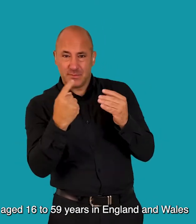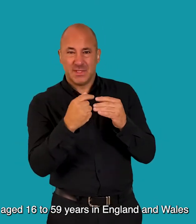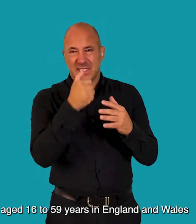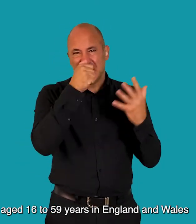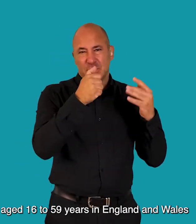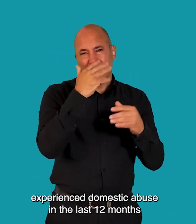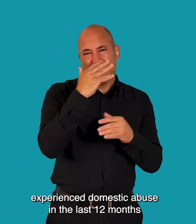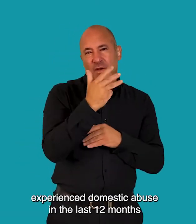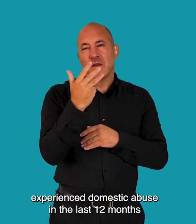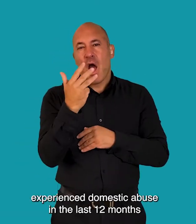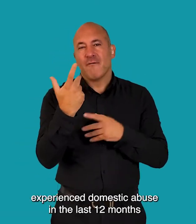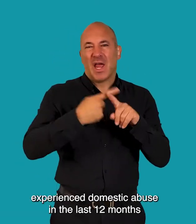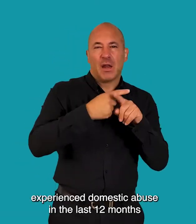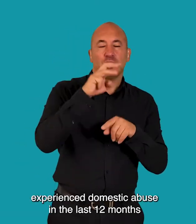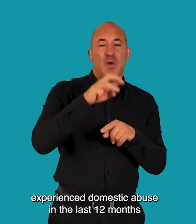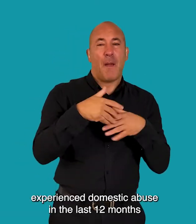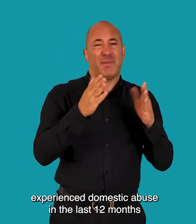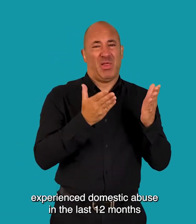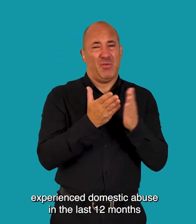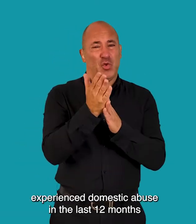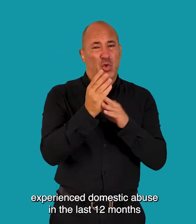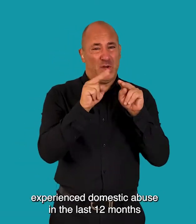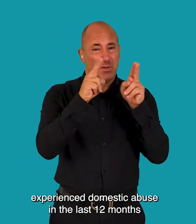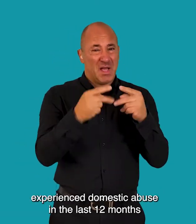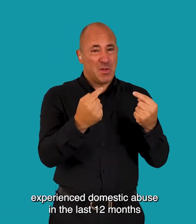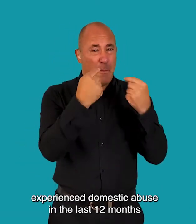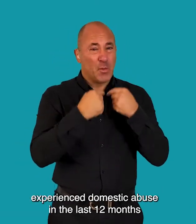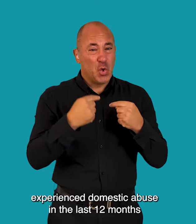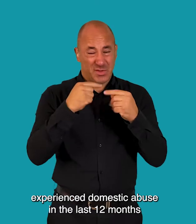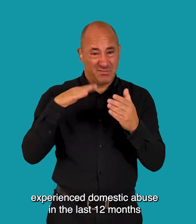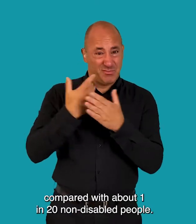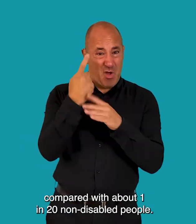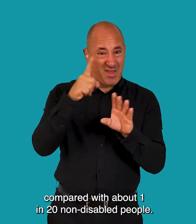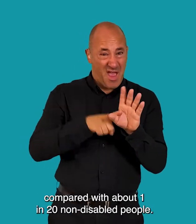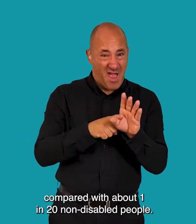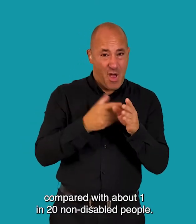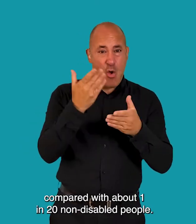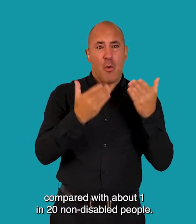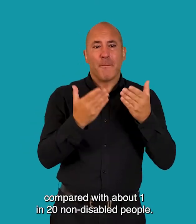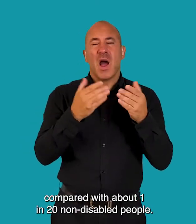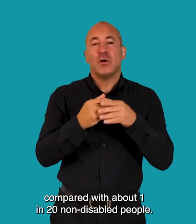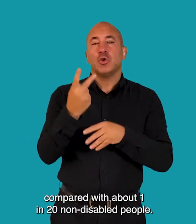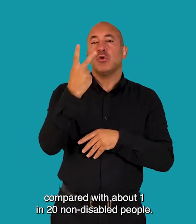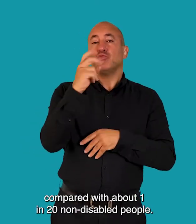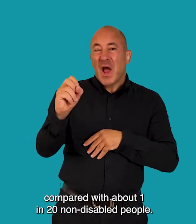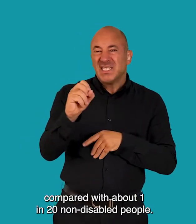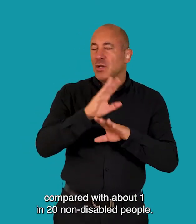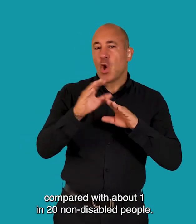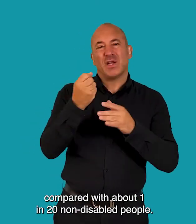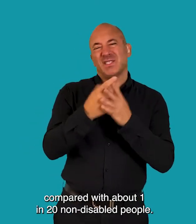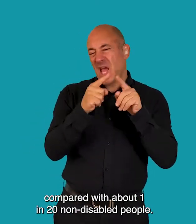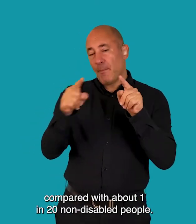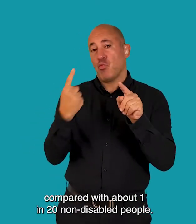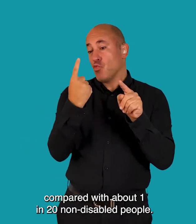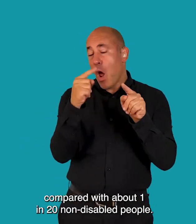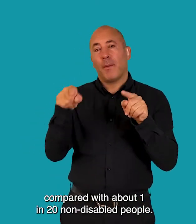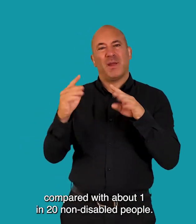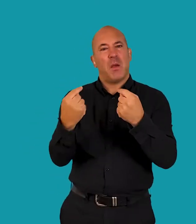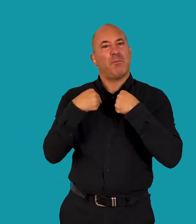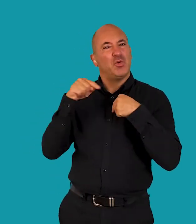Wales experienced domestic abuse in the last 12 months, compared with about 1 in 20 non-disabled people.